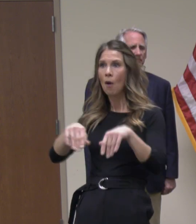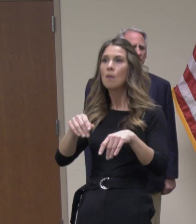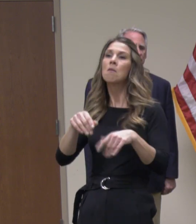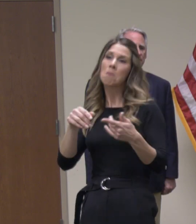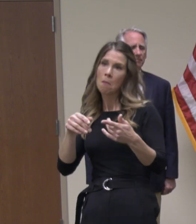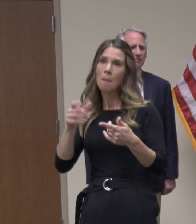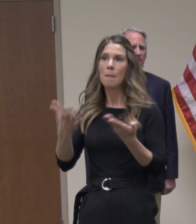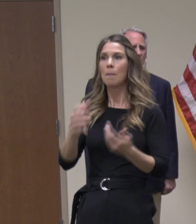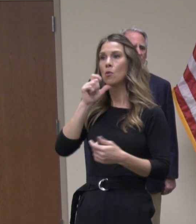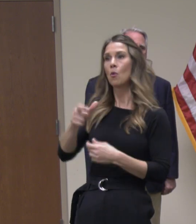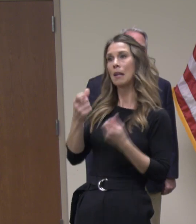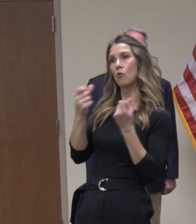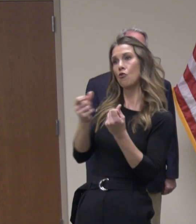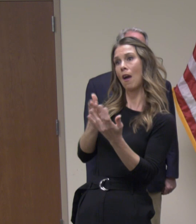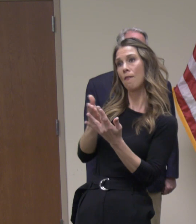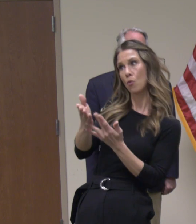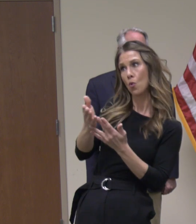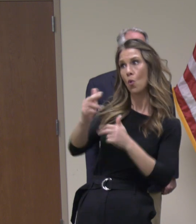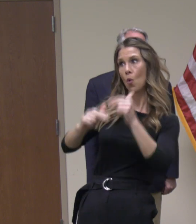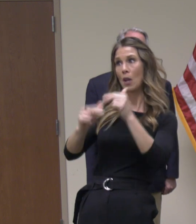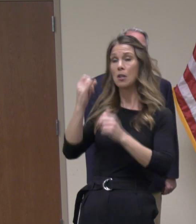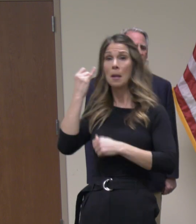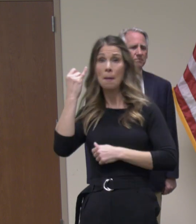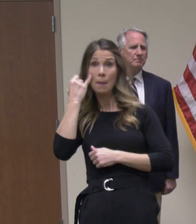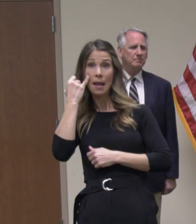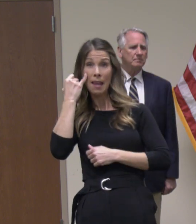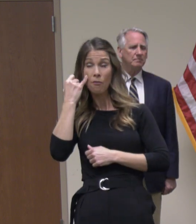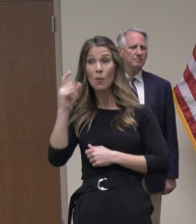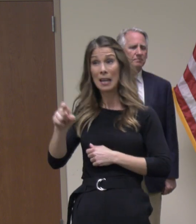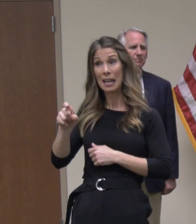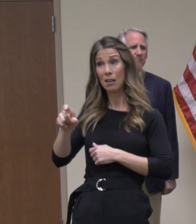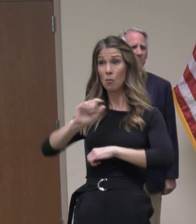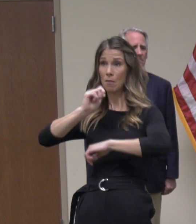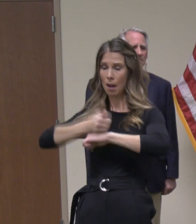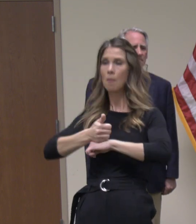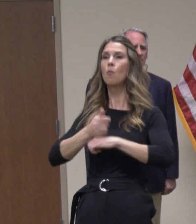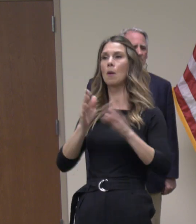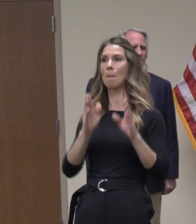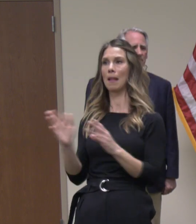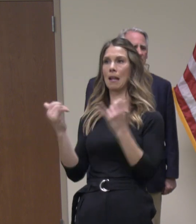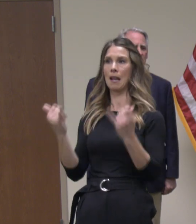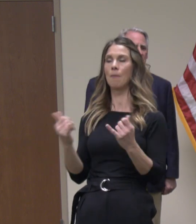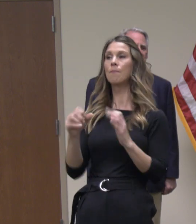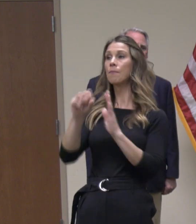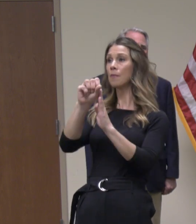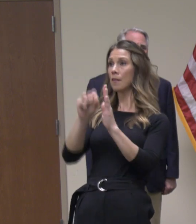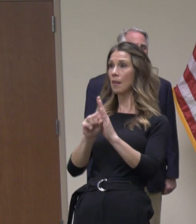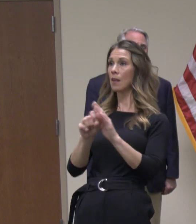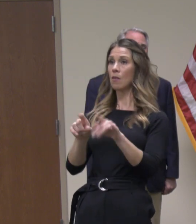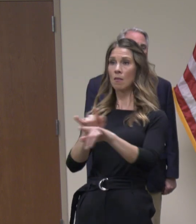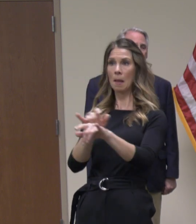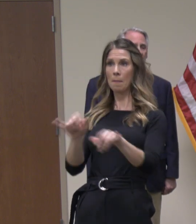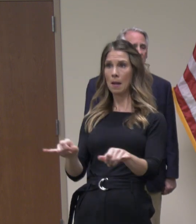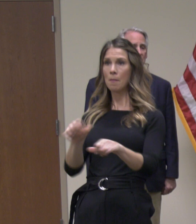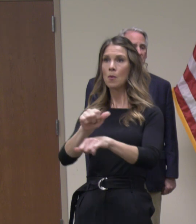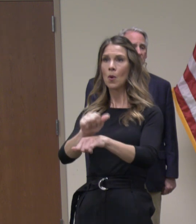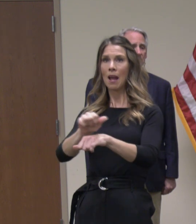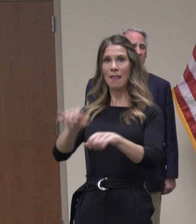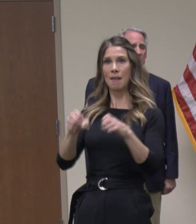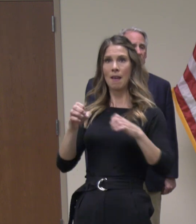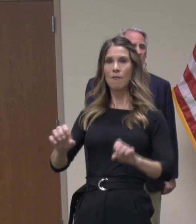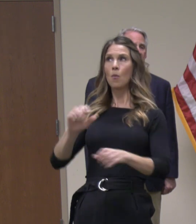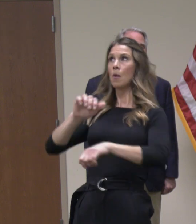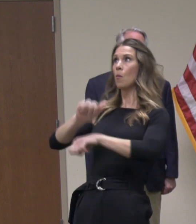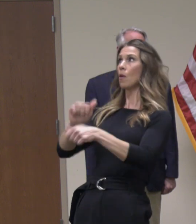logistics now and planning in case we need to put this in place. The state is also working on this effort, and we will be collaborating with them